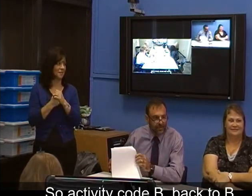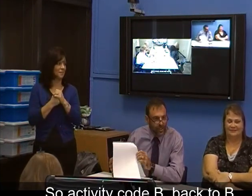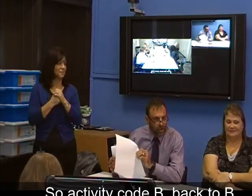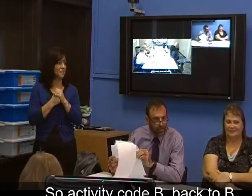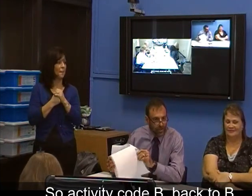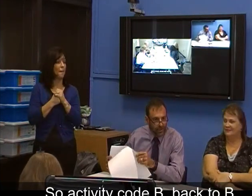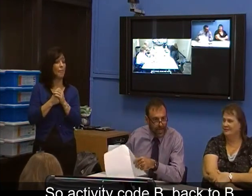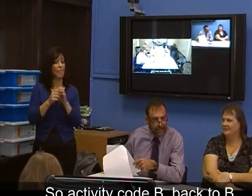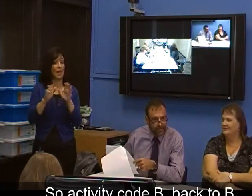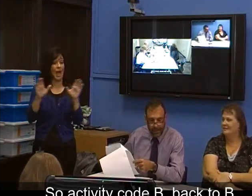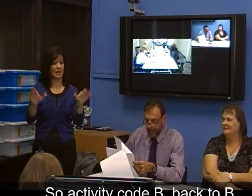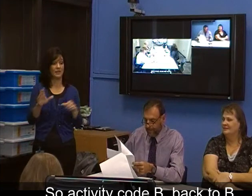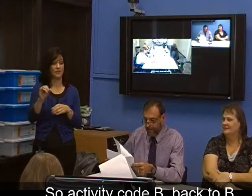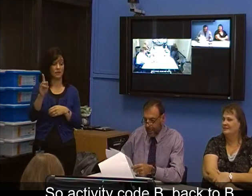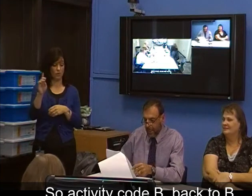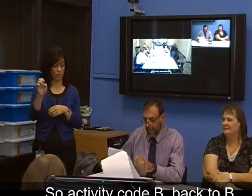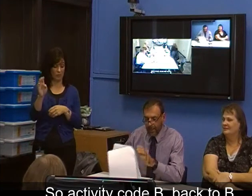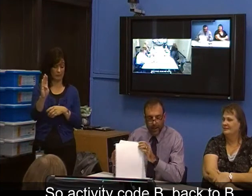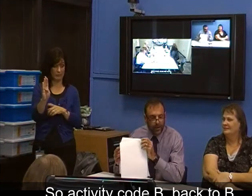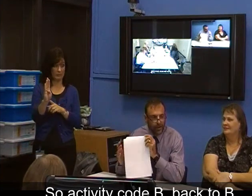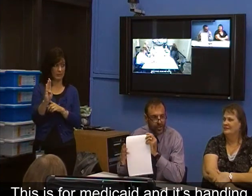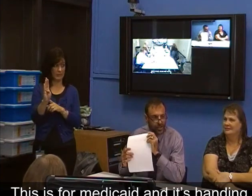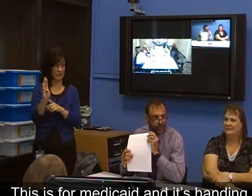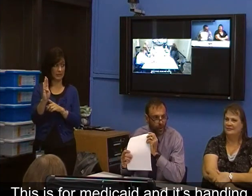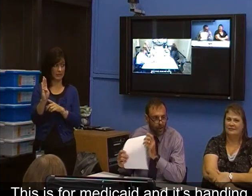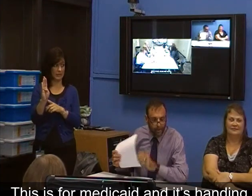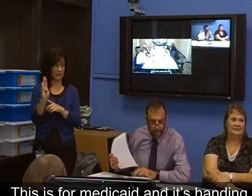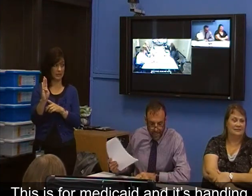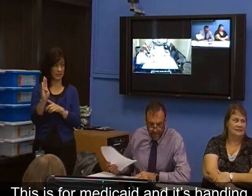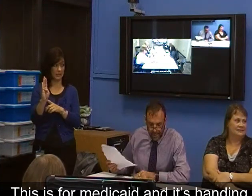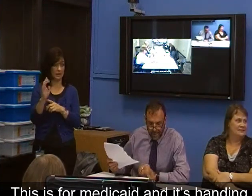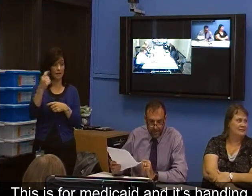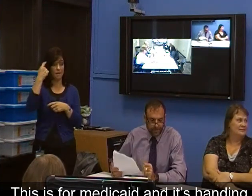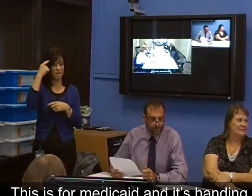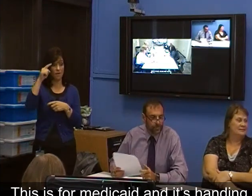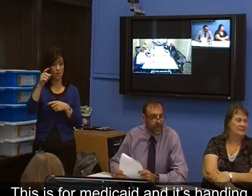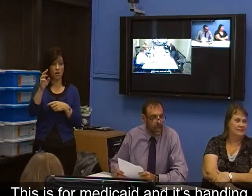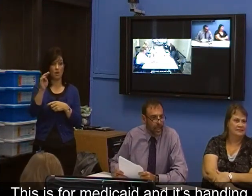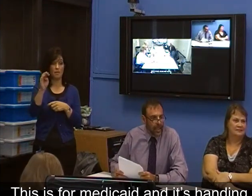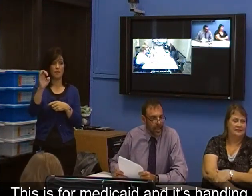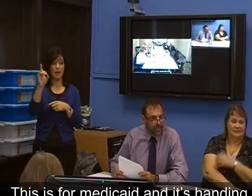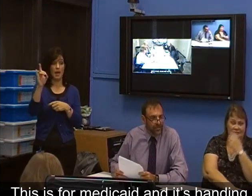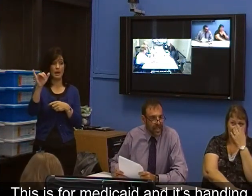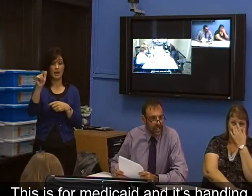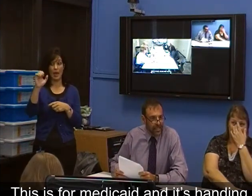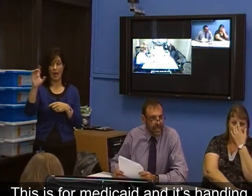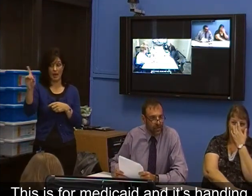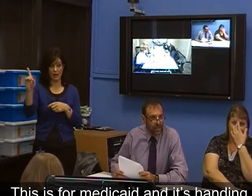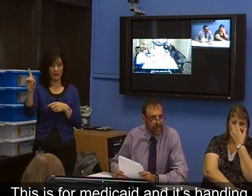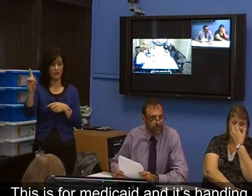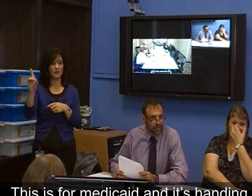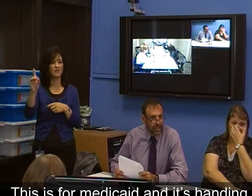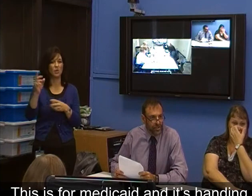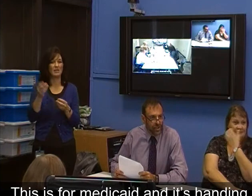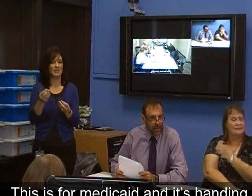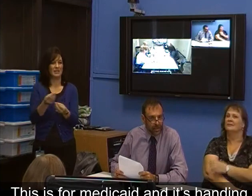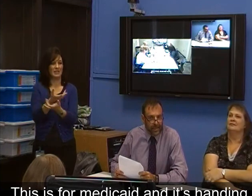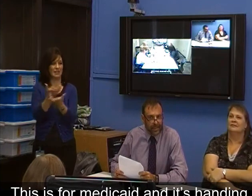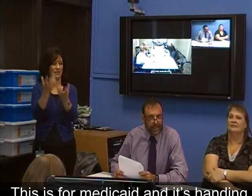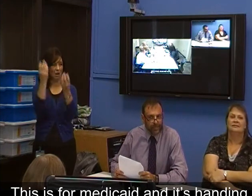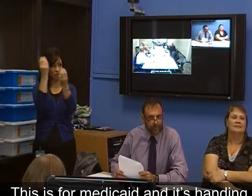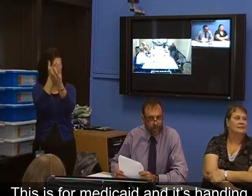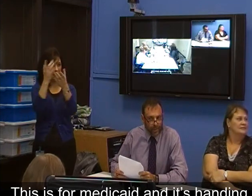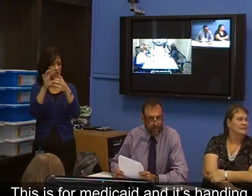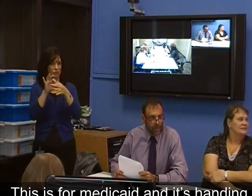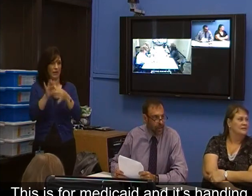So activity code B, back to B. This is for Medicaid, and it's handing out information on